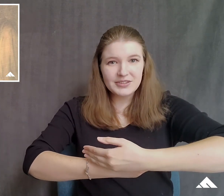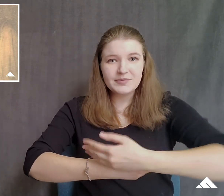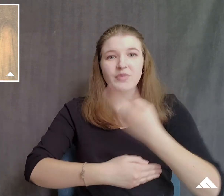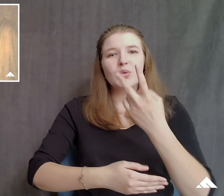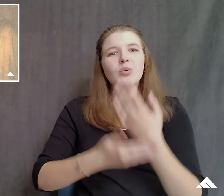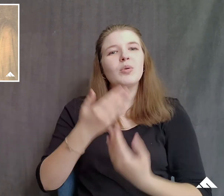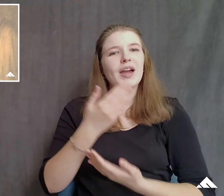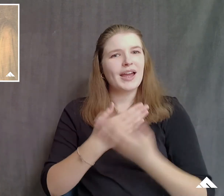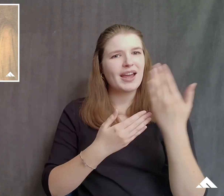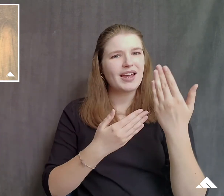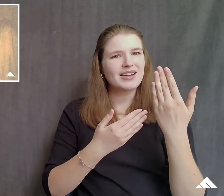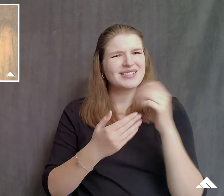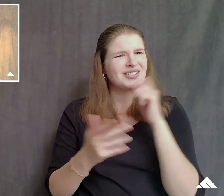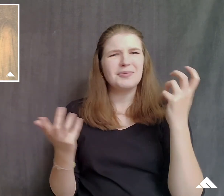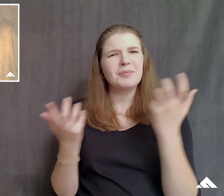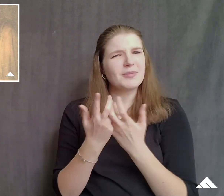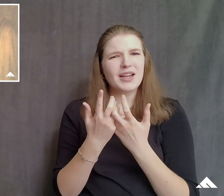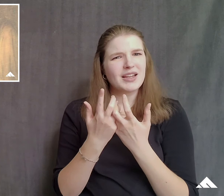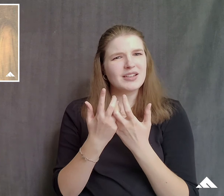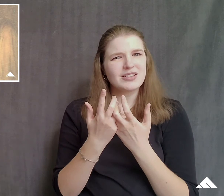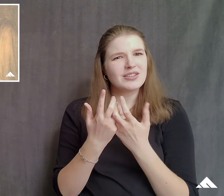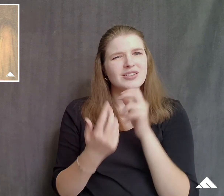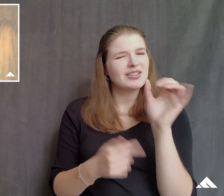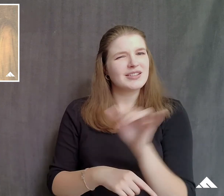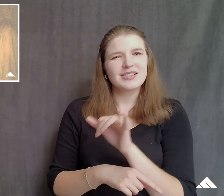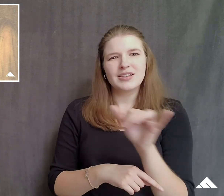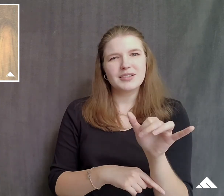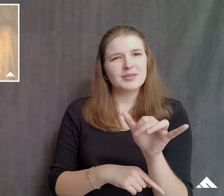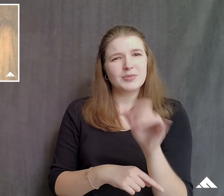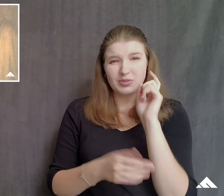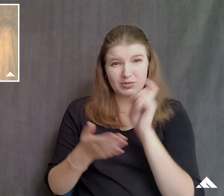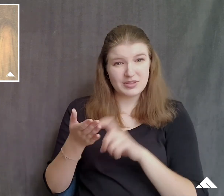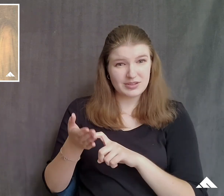two hands don't match. They're not the same. You notice that?